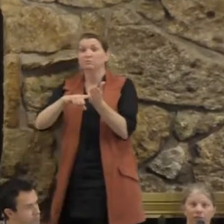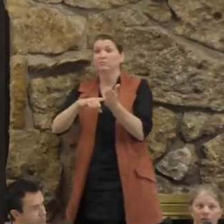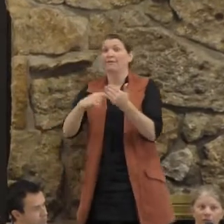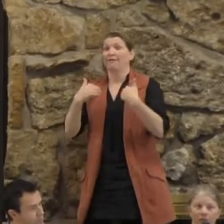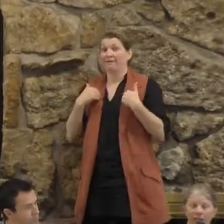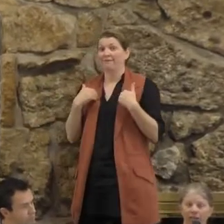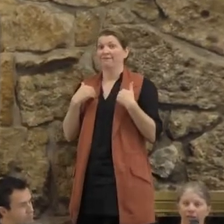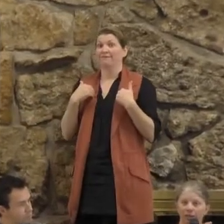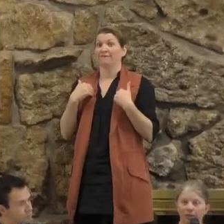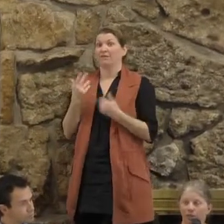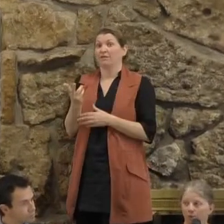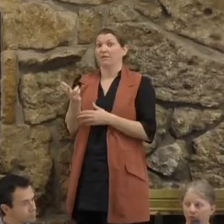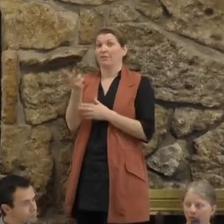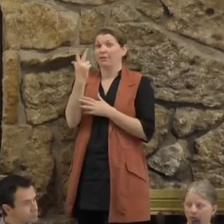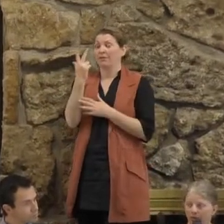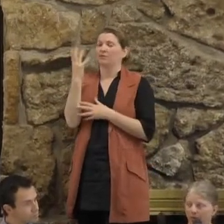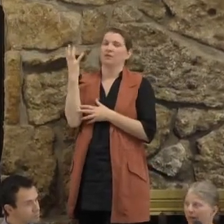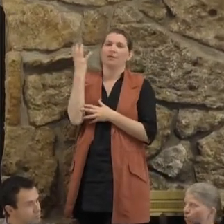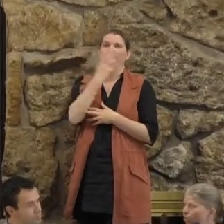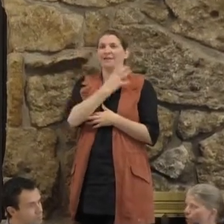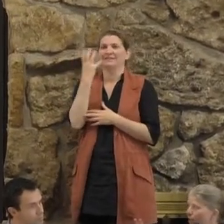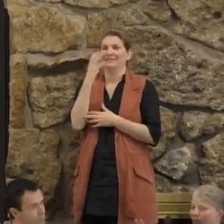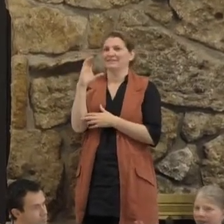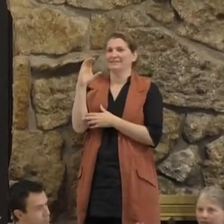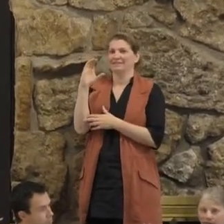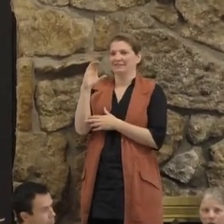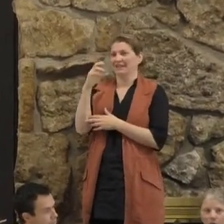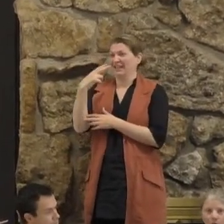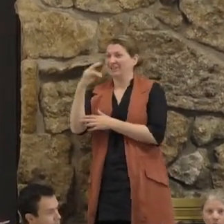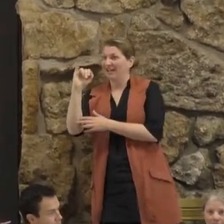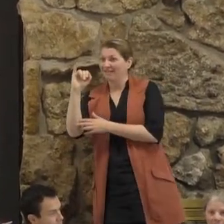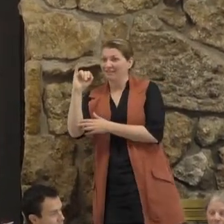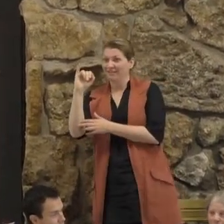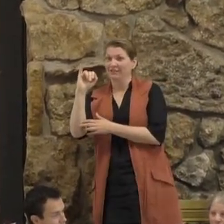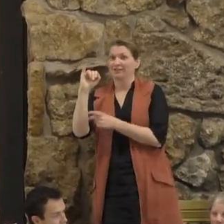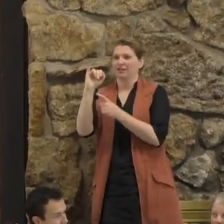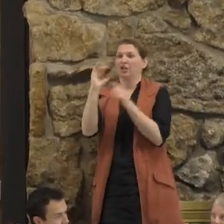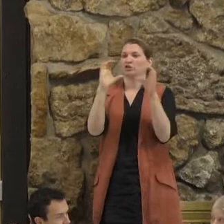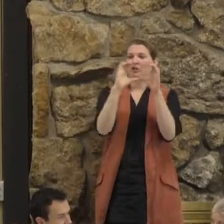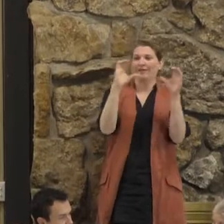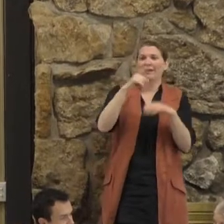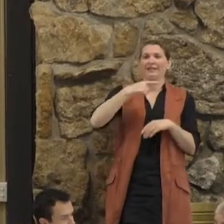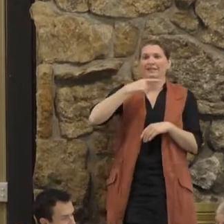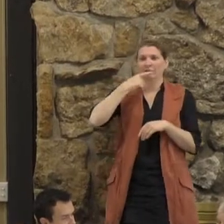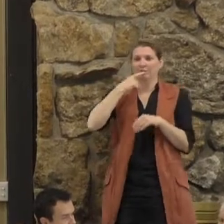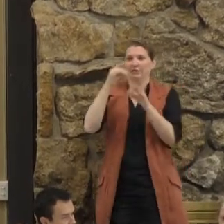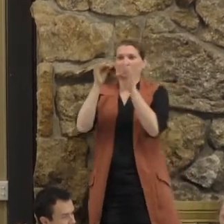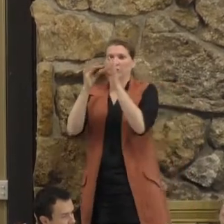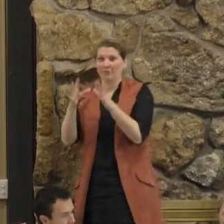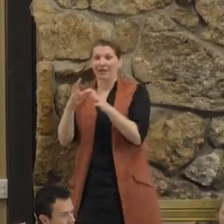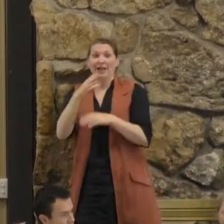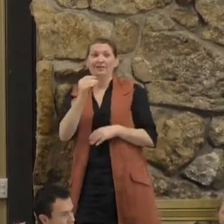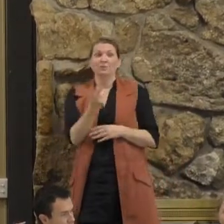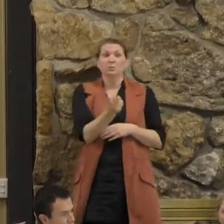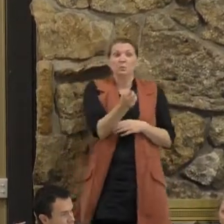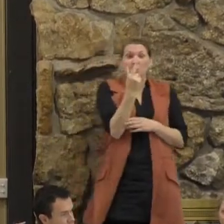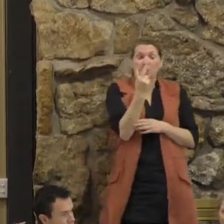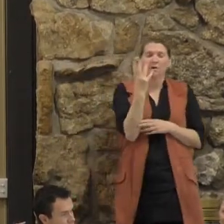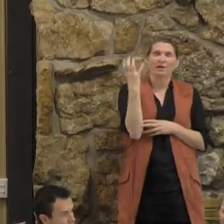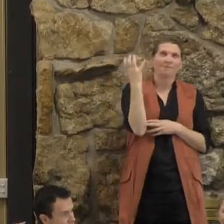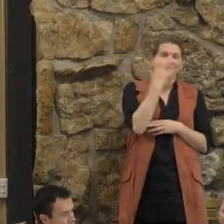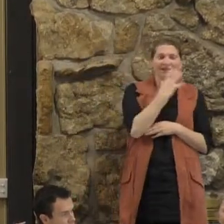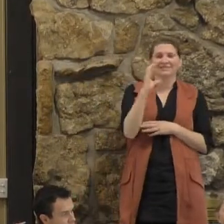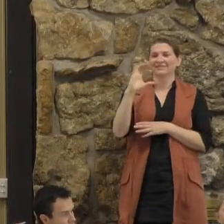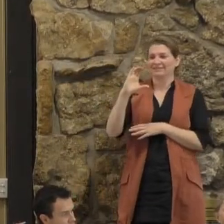amazing certified hearing interpreters here, as well as two amazing certified deaf interpreters here. And